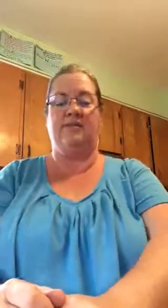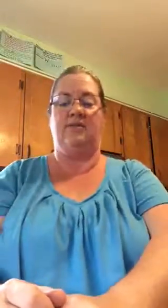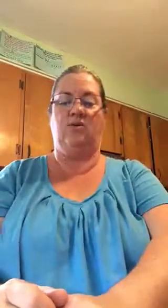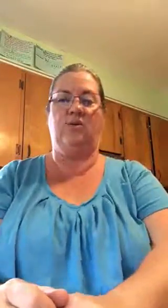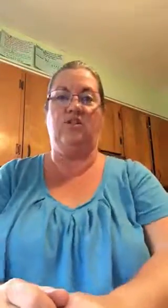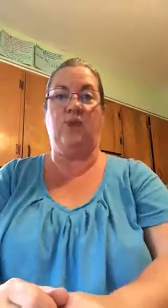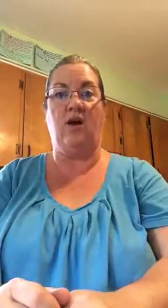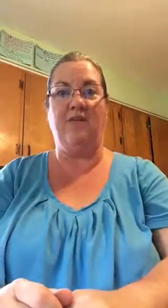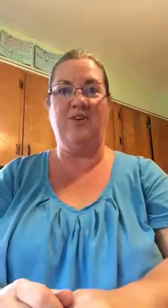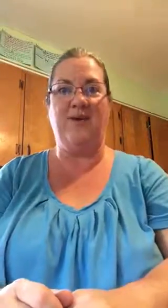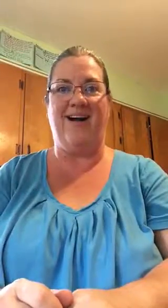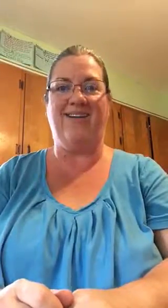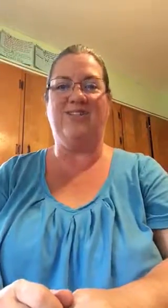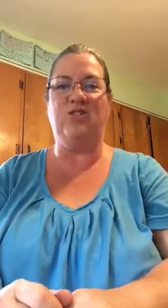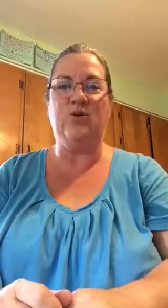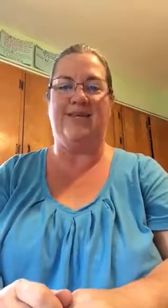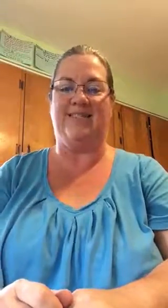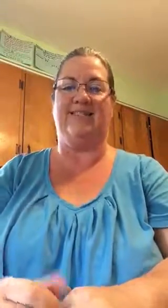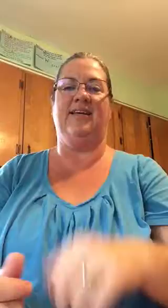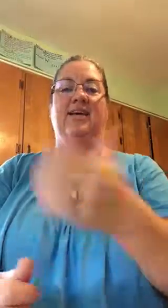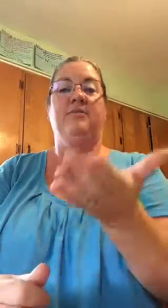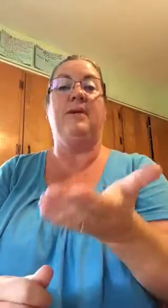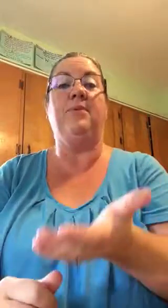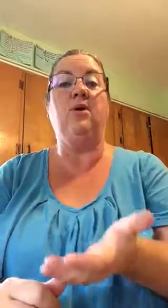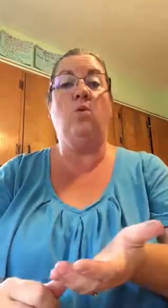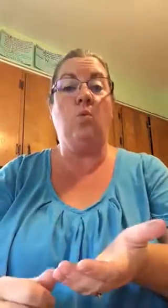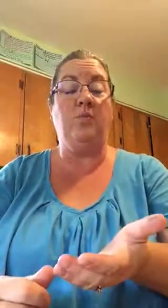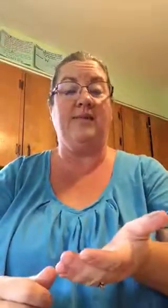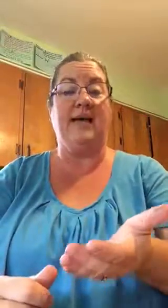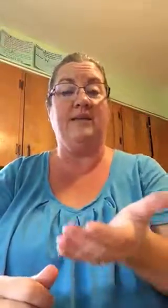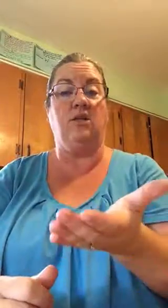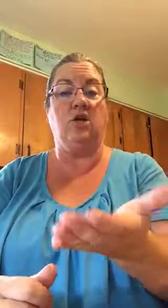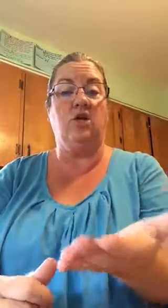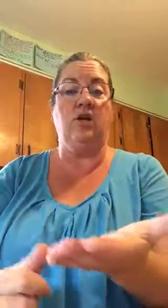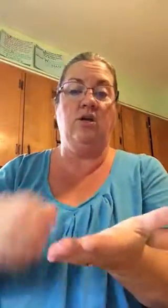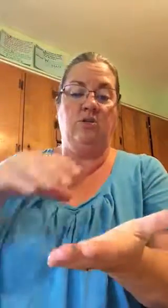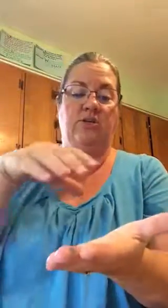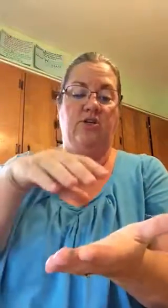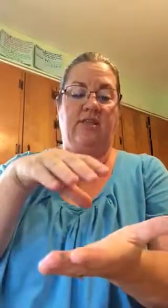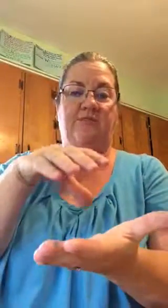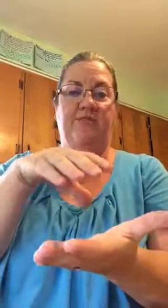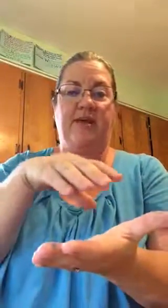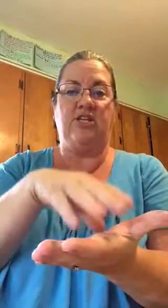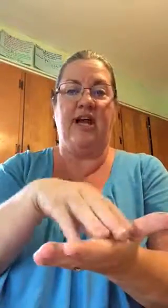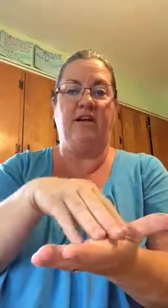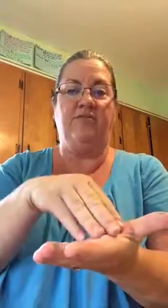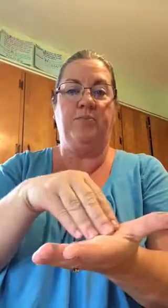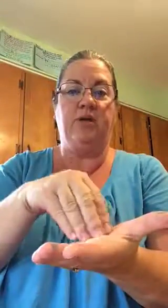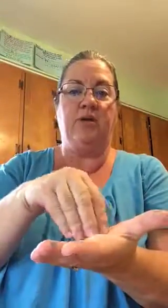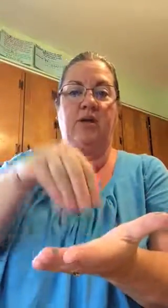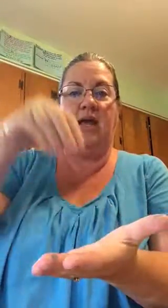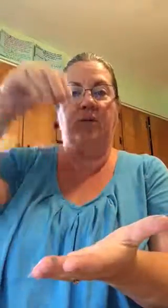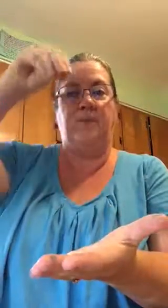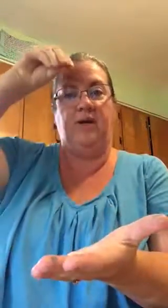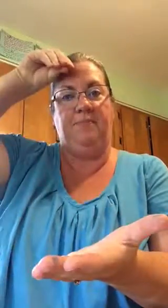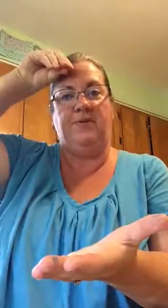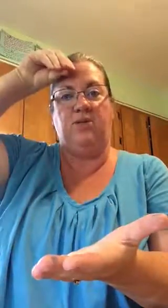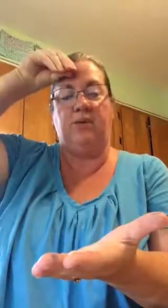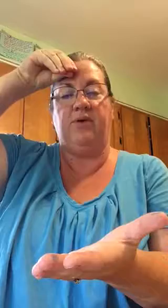Student, which is what all of you are. Student. Remember when we signed learn, we took the information out of the book and put it up into our